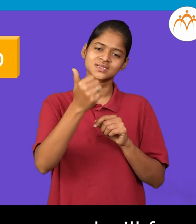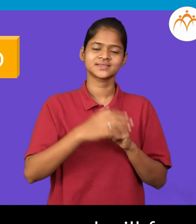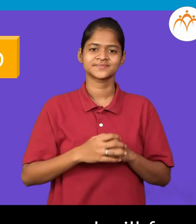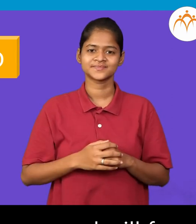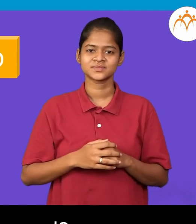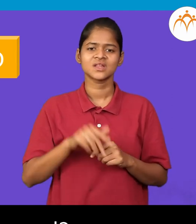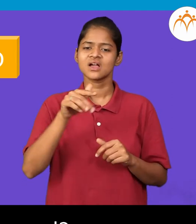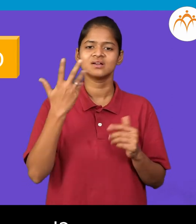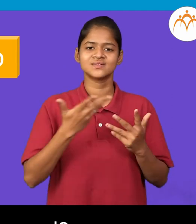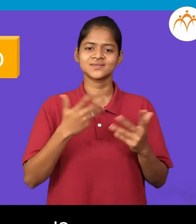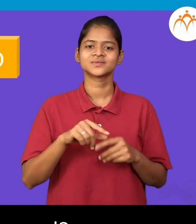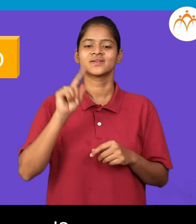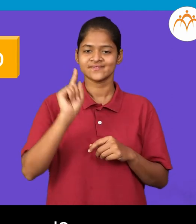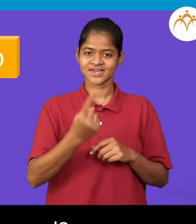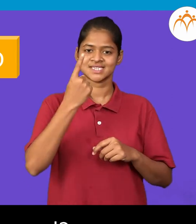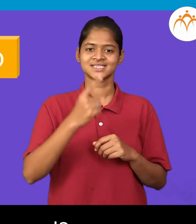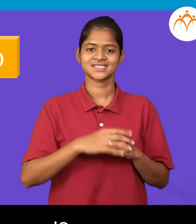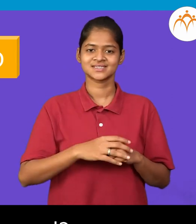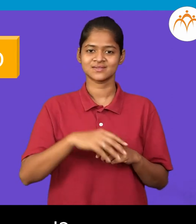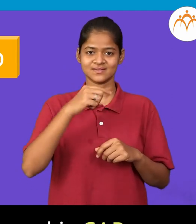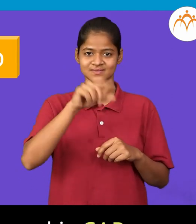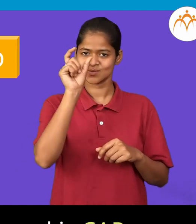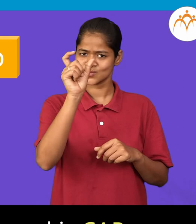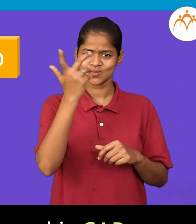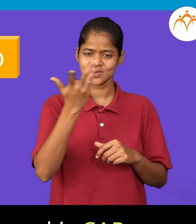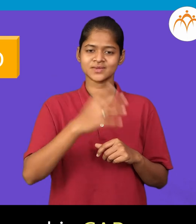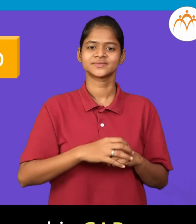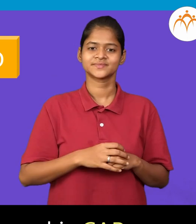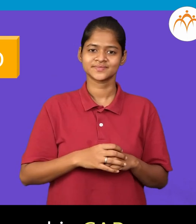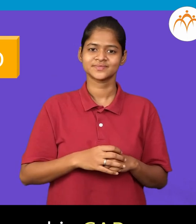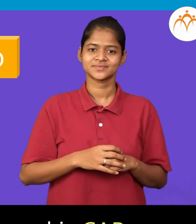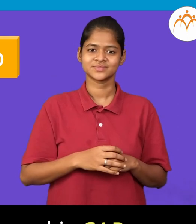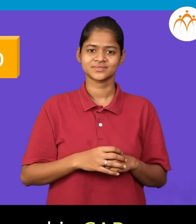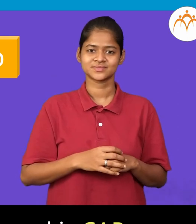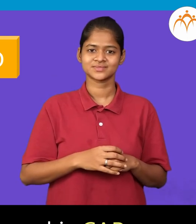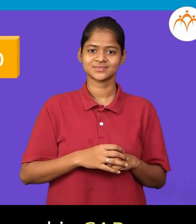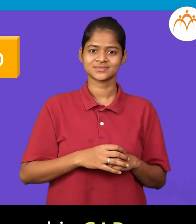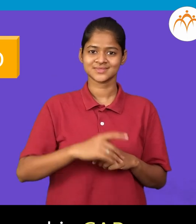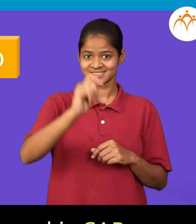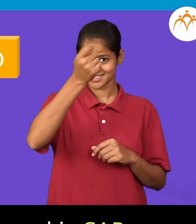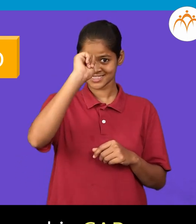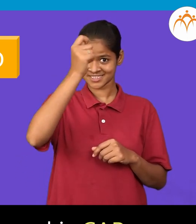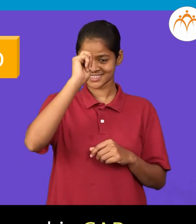What's the word? The first word formed is Cap.